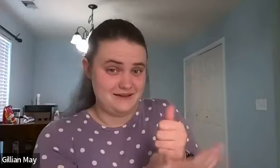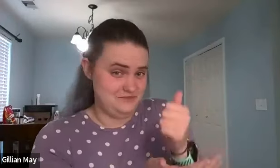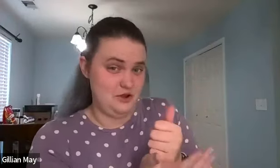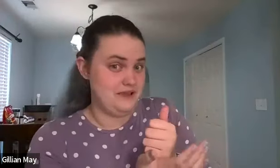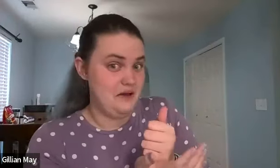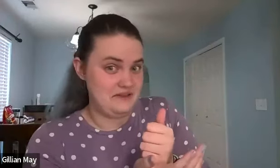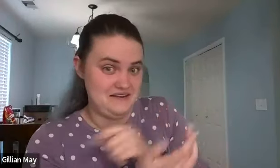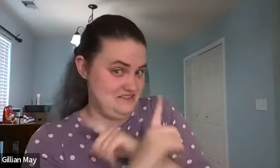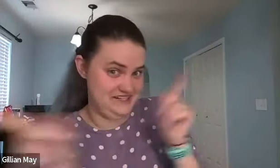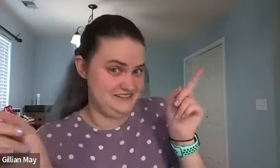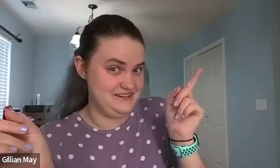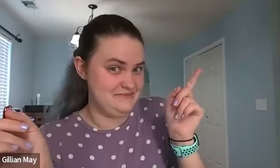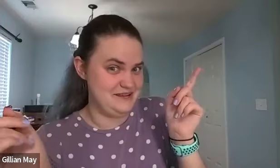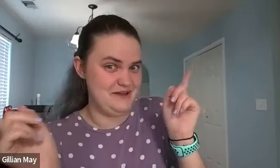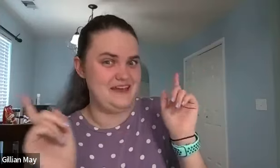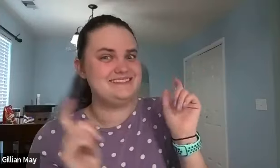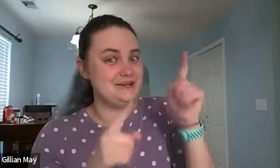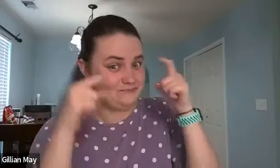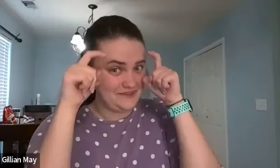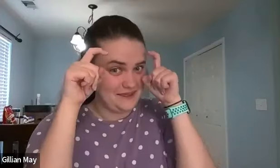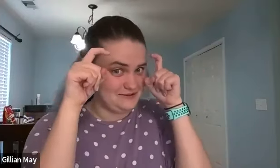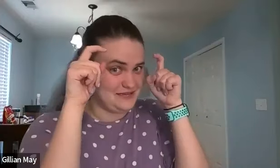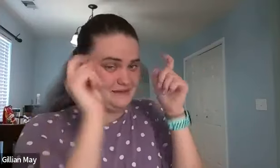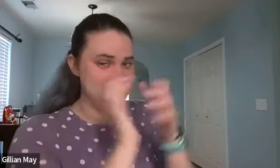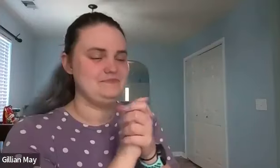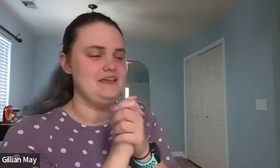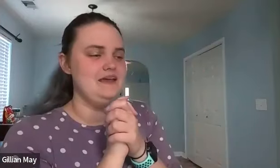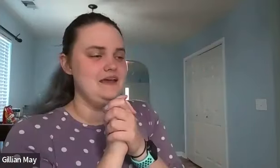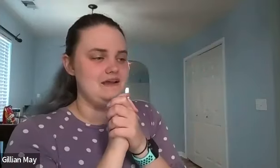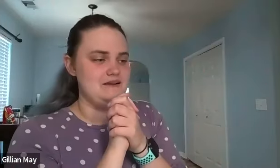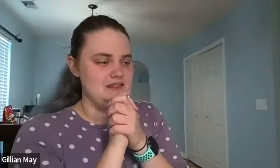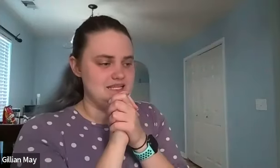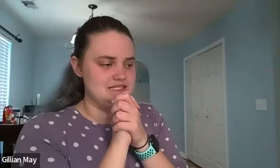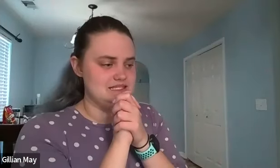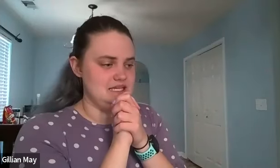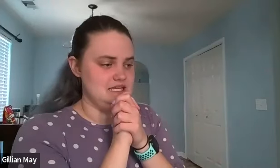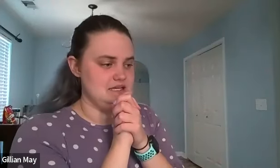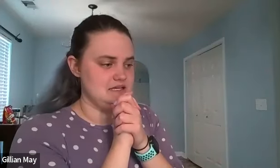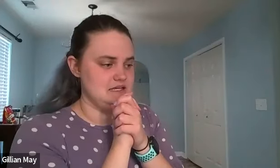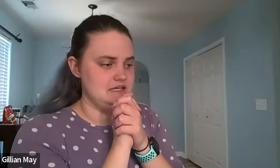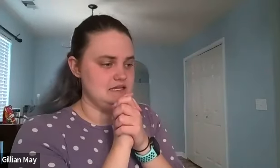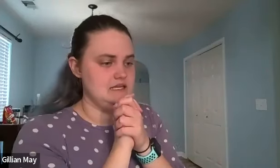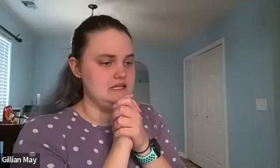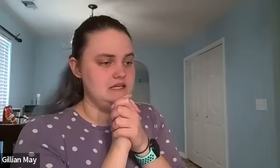they're going up and I didn't tell anybody about that. So those up. All right, let's see.